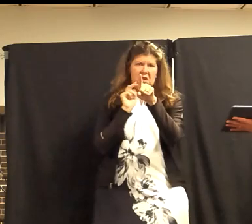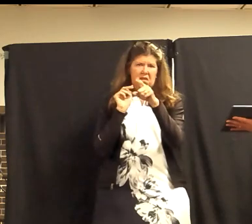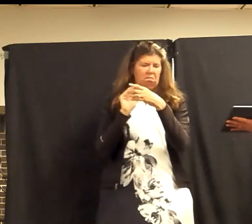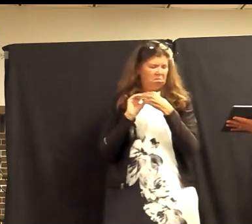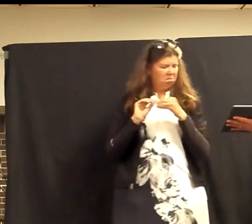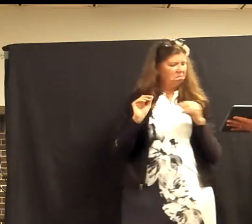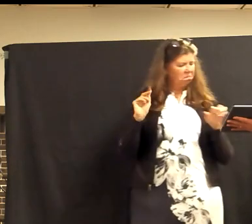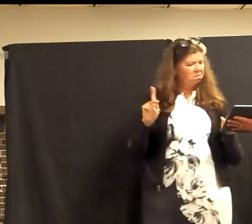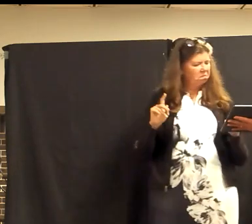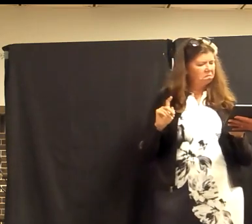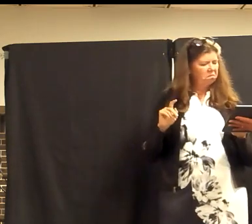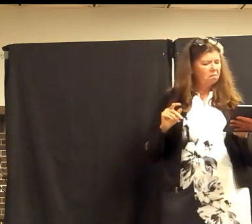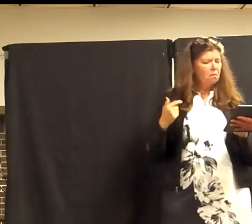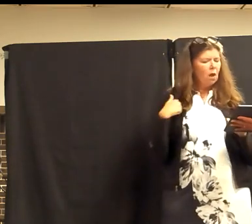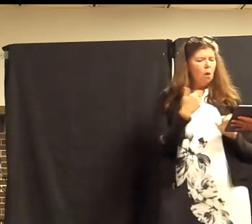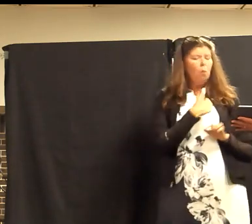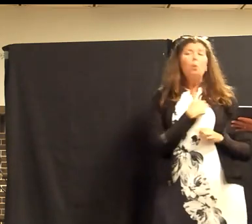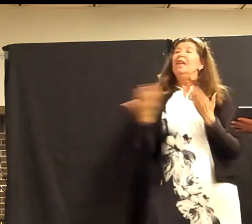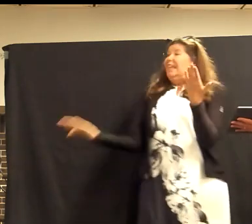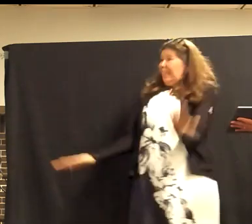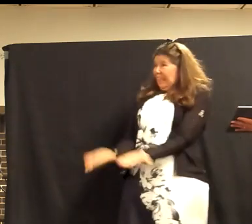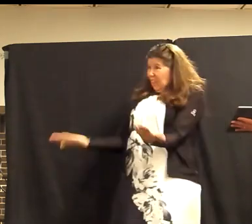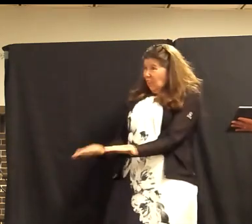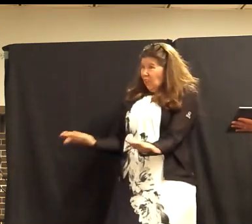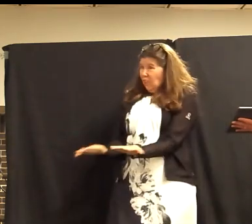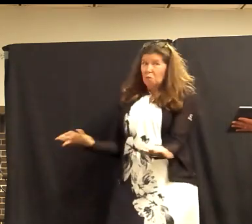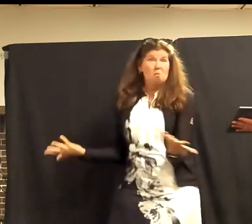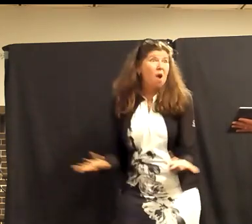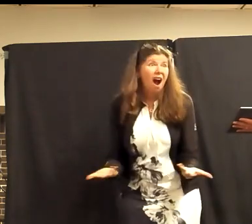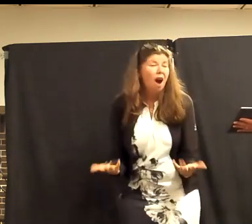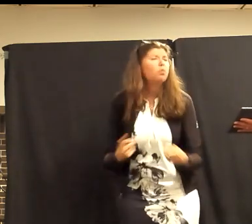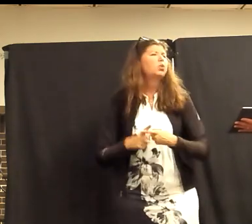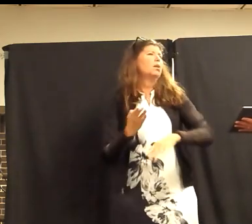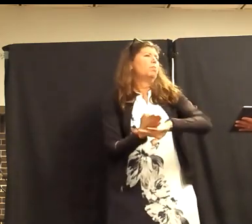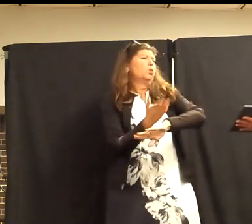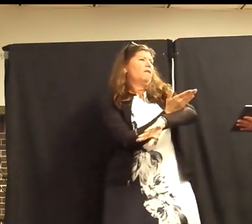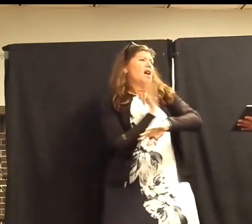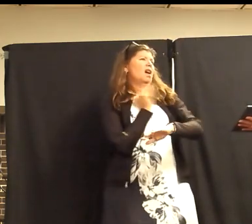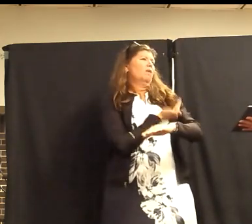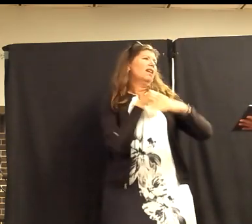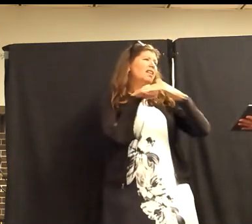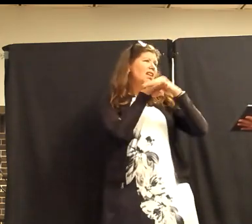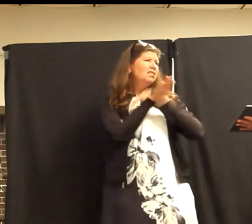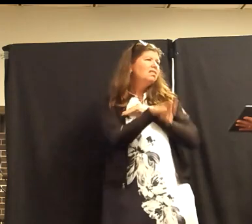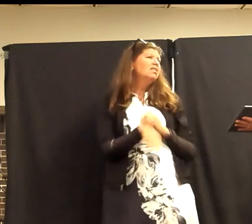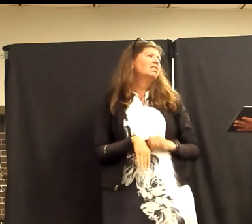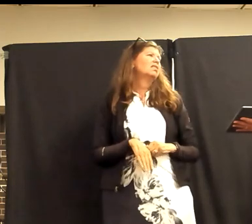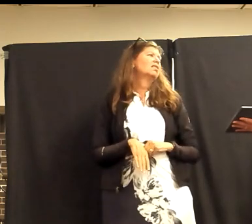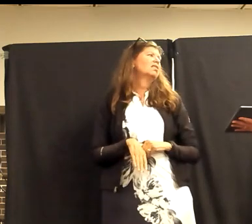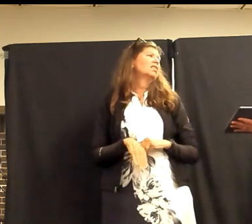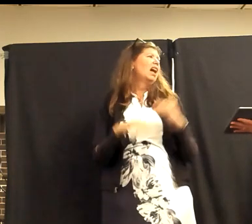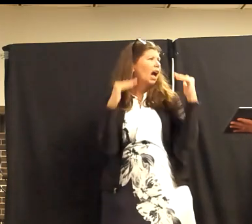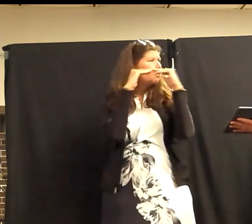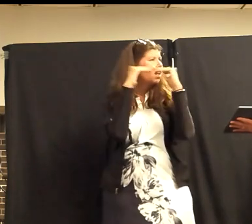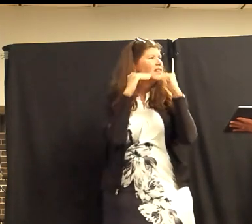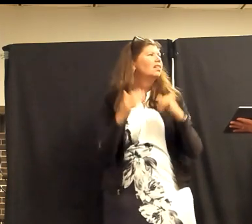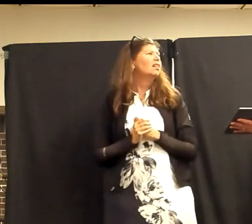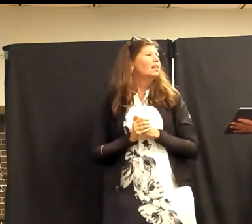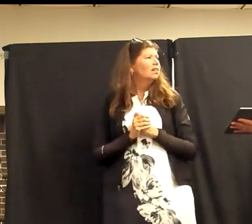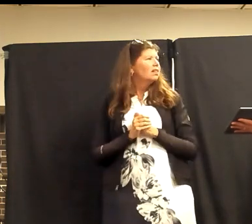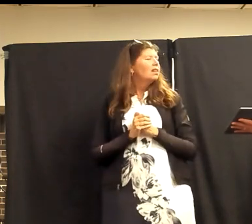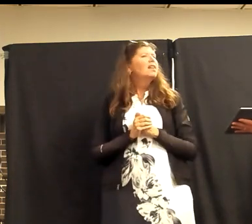members. And in summary, Anna's telling me I'm out of time. We are here to improve